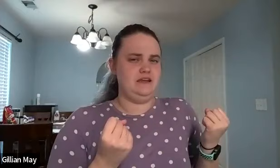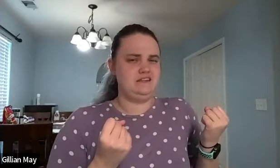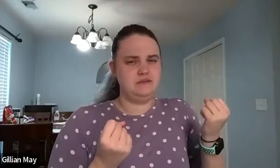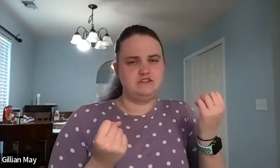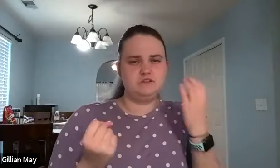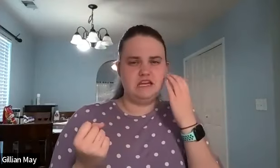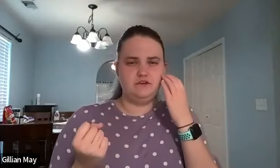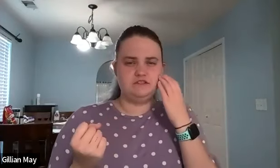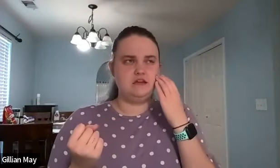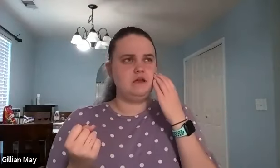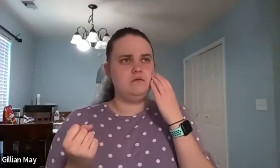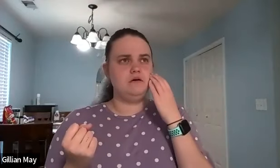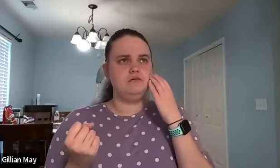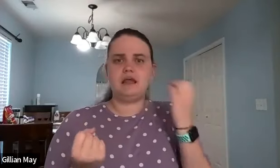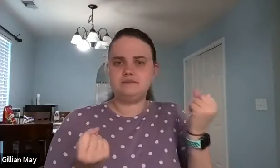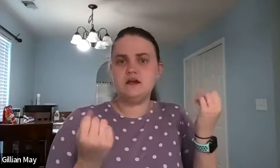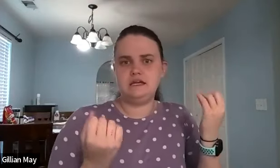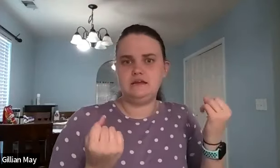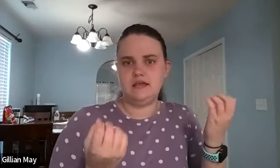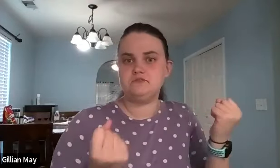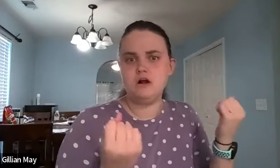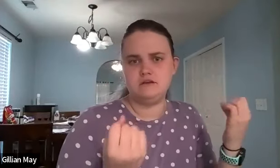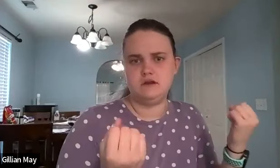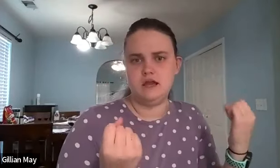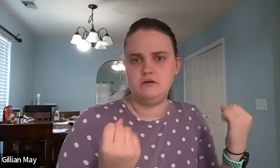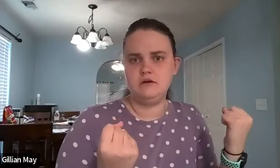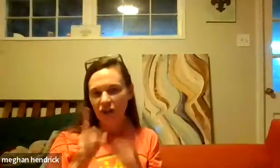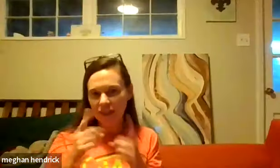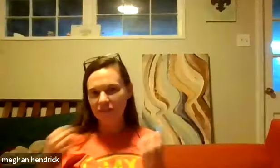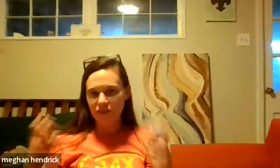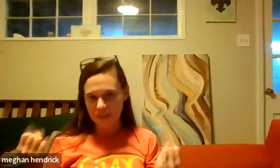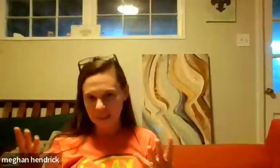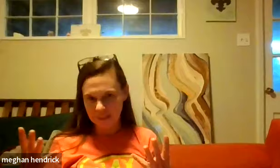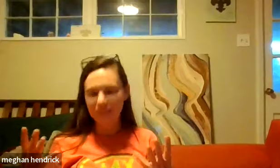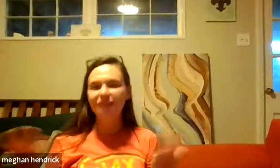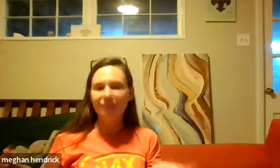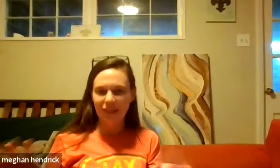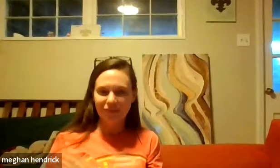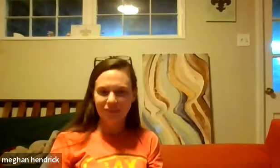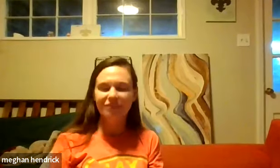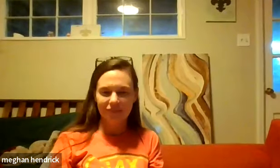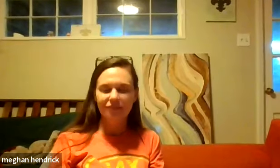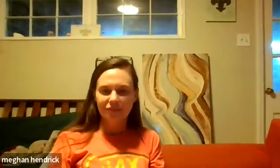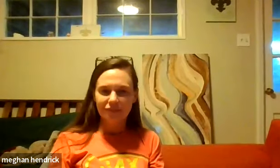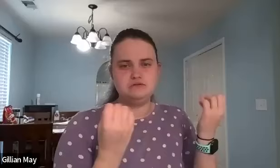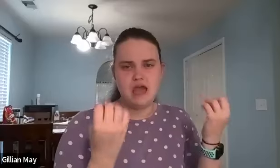to me is almost like if you're saying, okay, well, like I'm signing, like I'm talking right now. Like talking versus signing. Yeah, I tend to do that